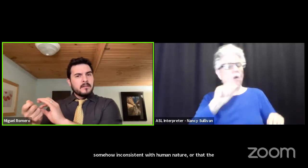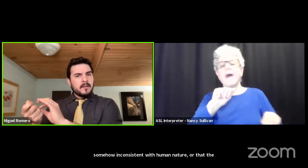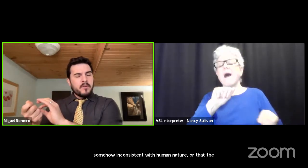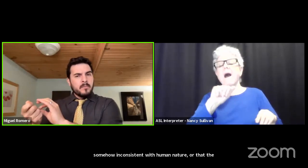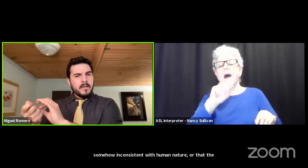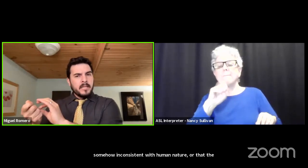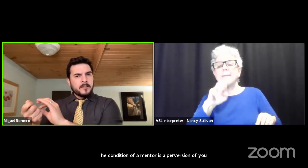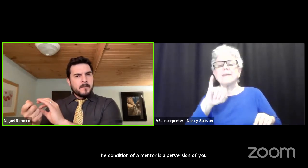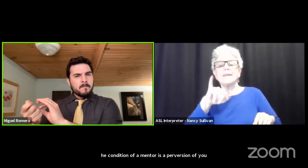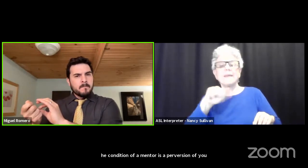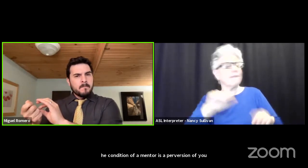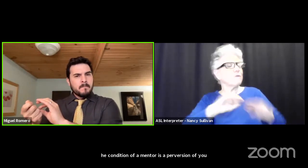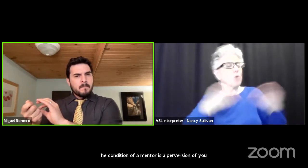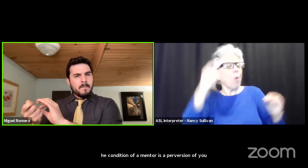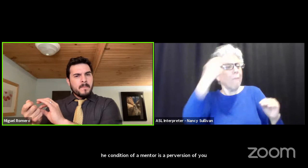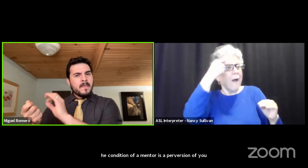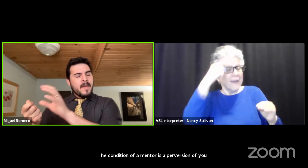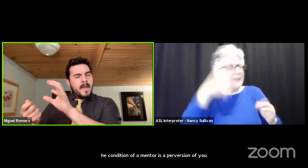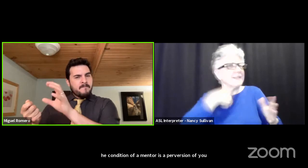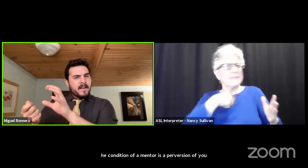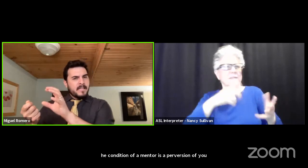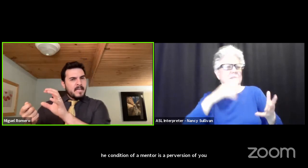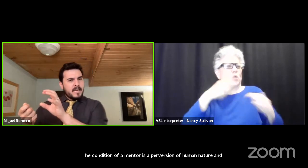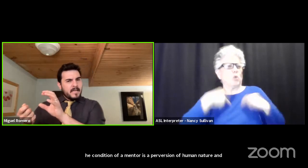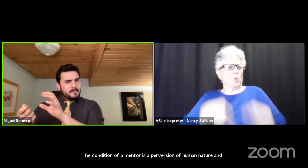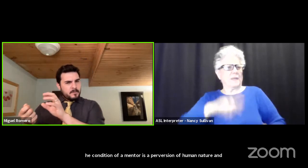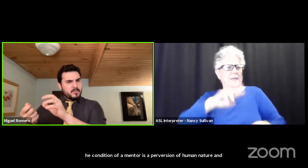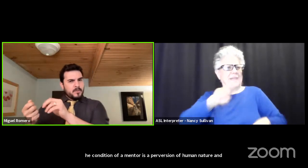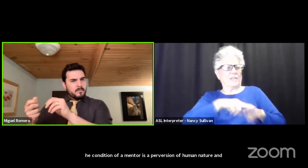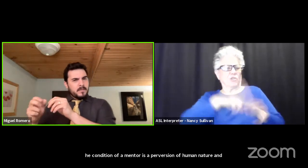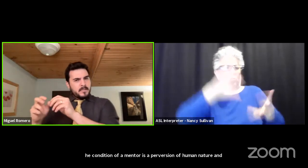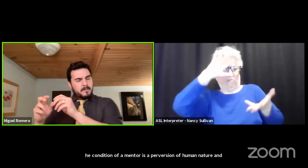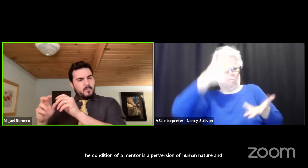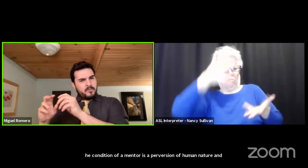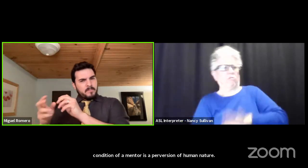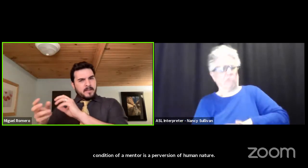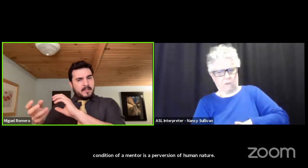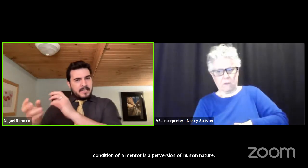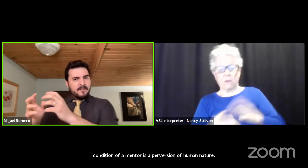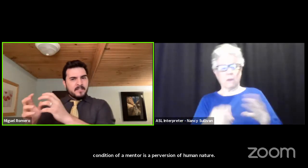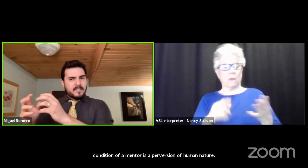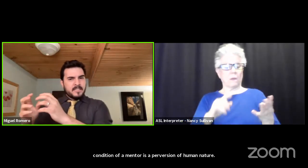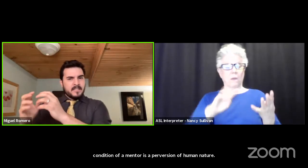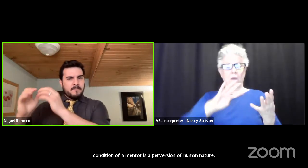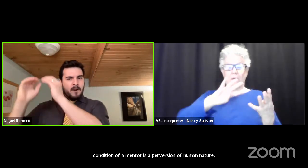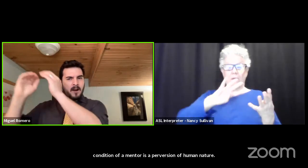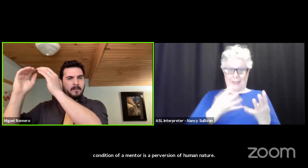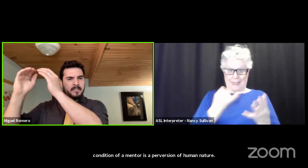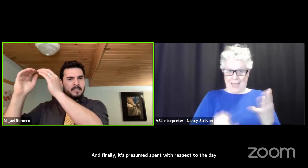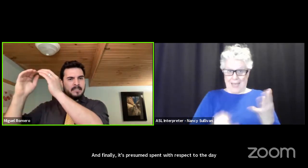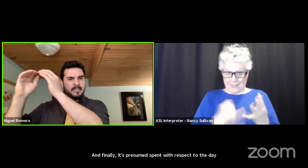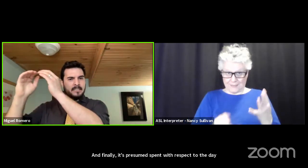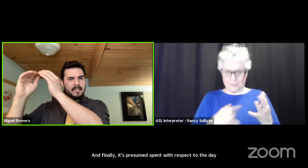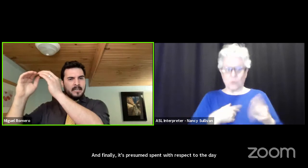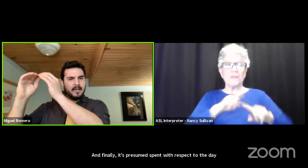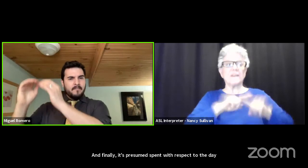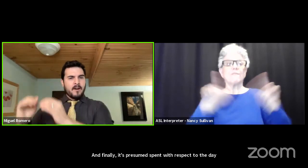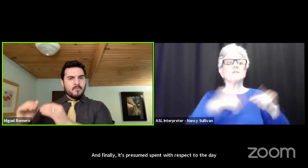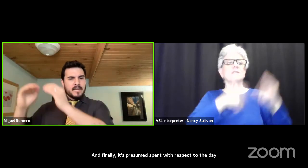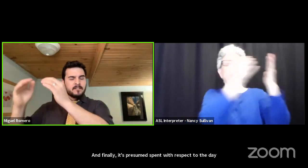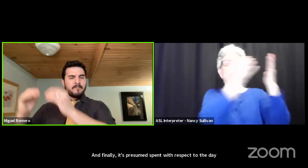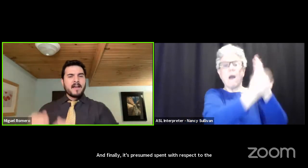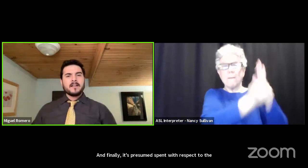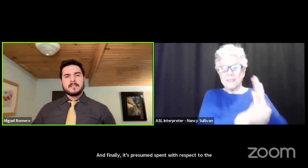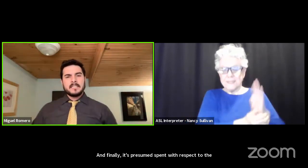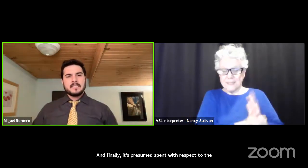perversion of human nature. And finally, it's presumed, with respect to the differences of competencies of